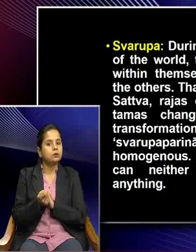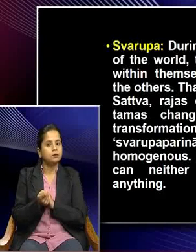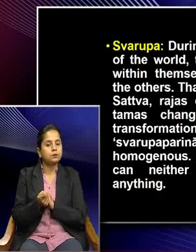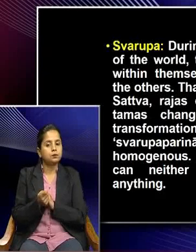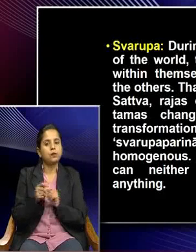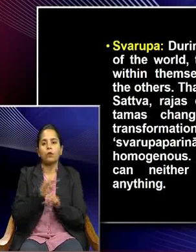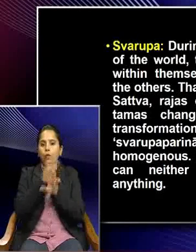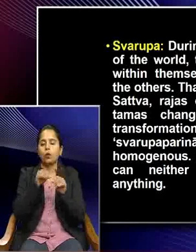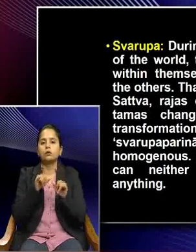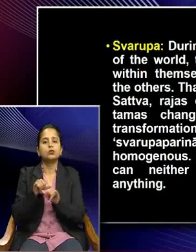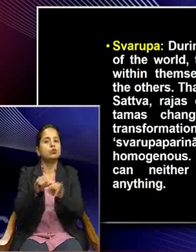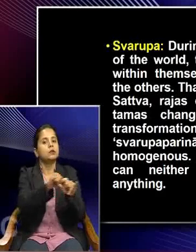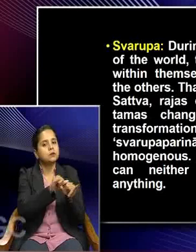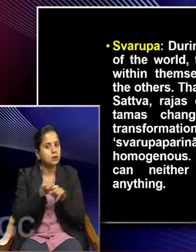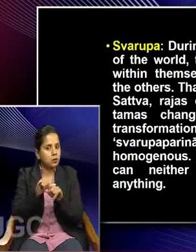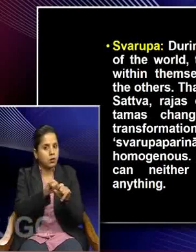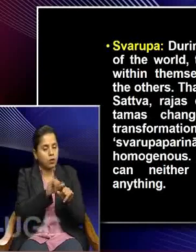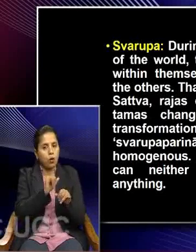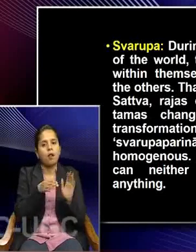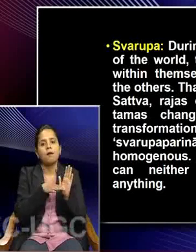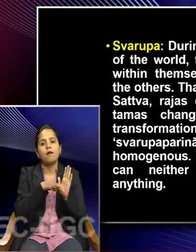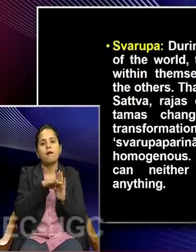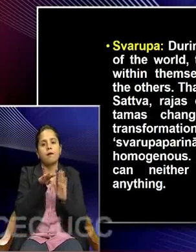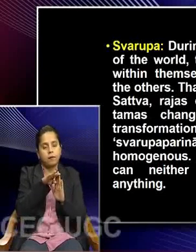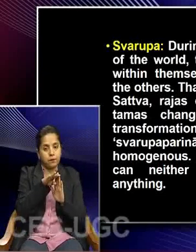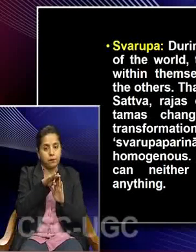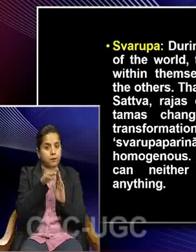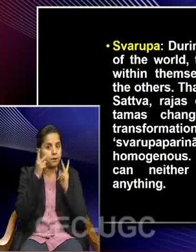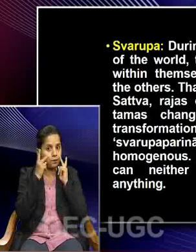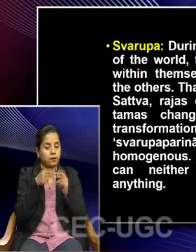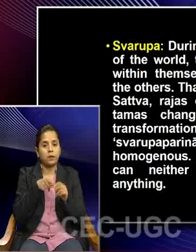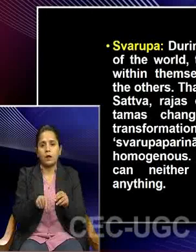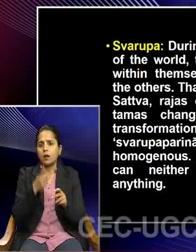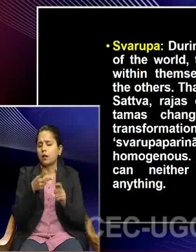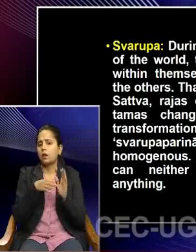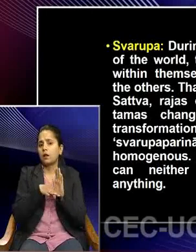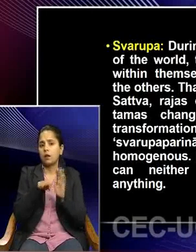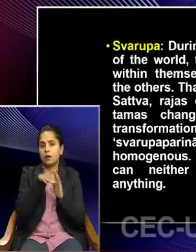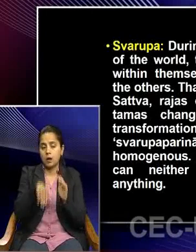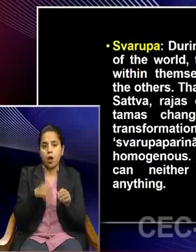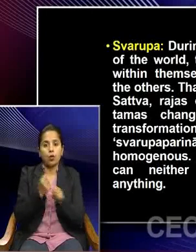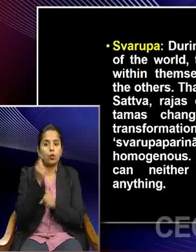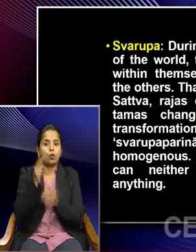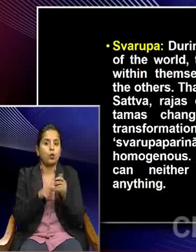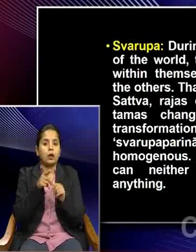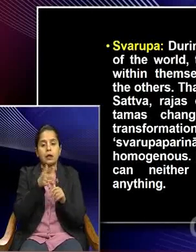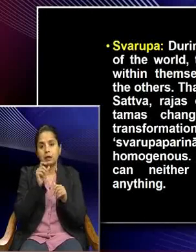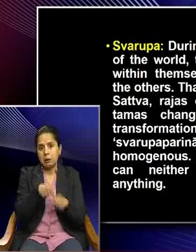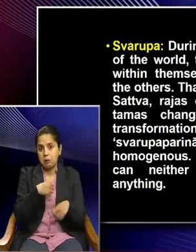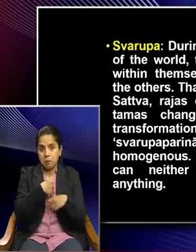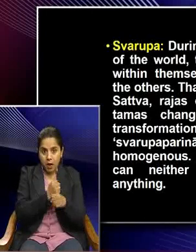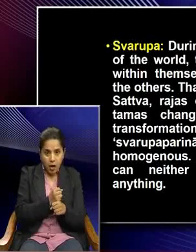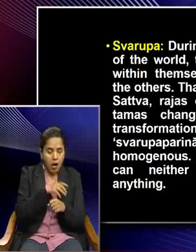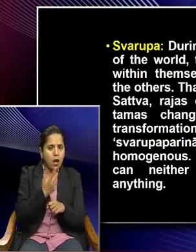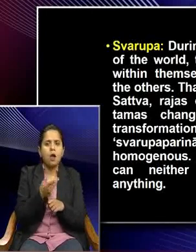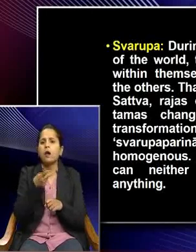the homogeneous level. So this stage, the gunas can neither create